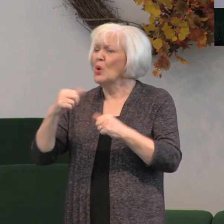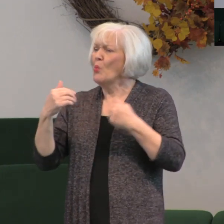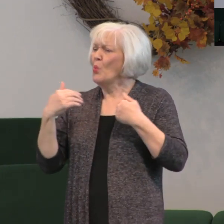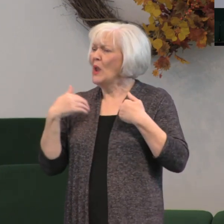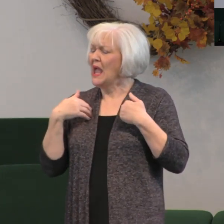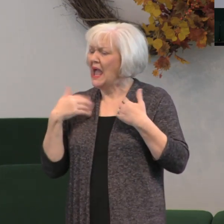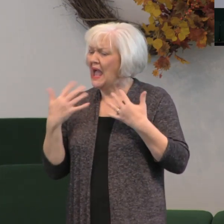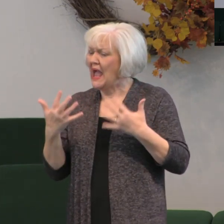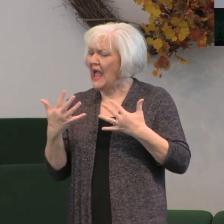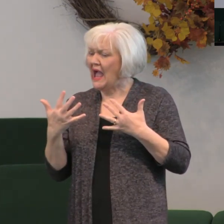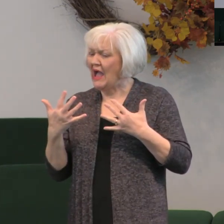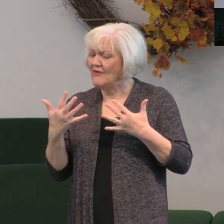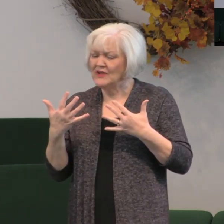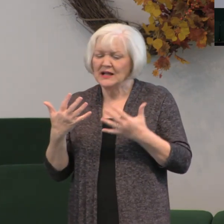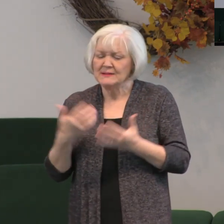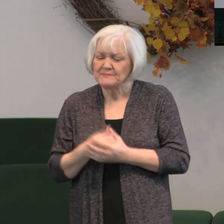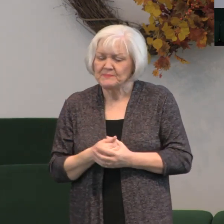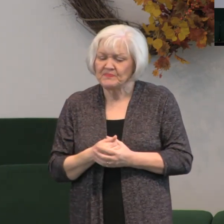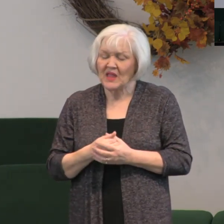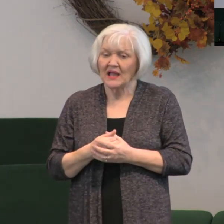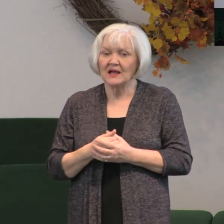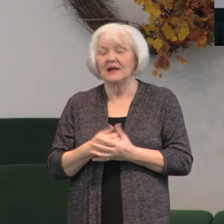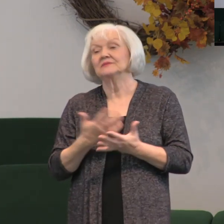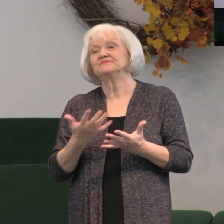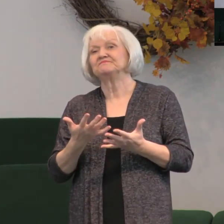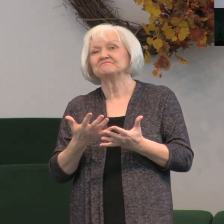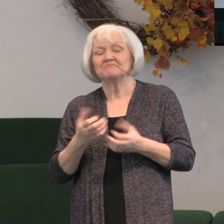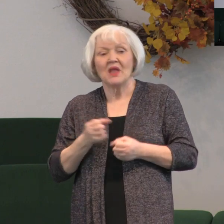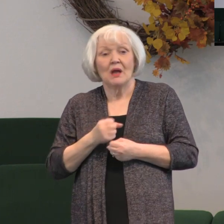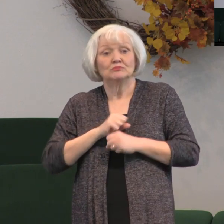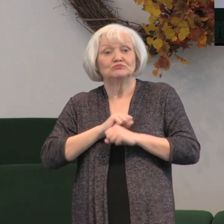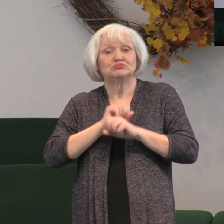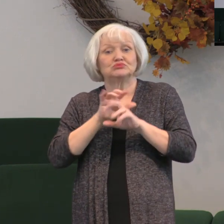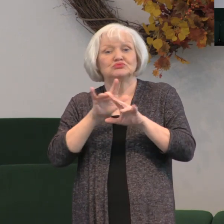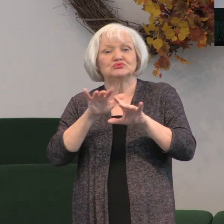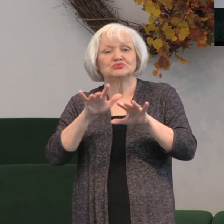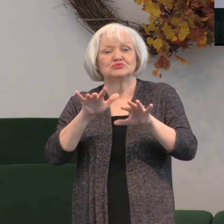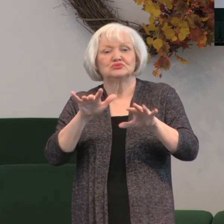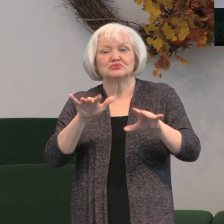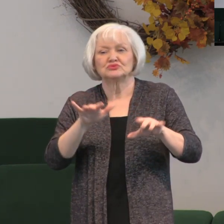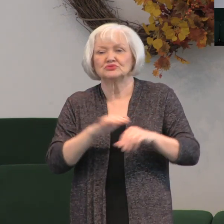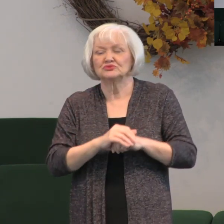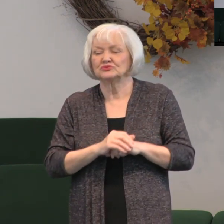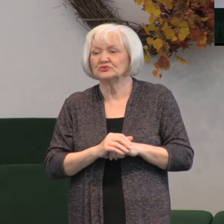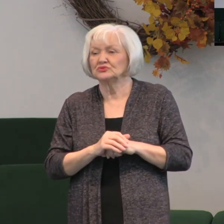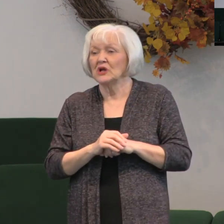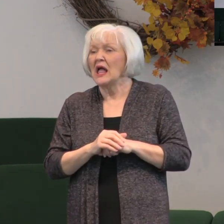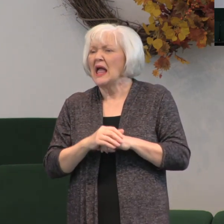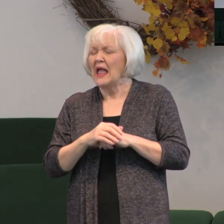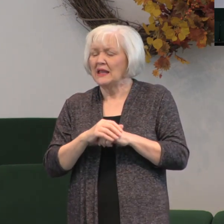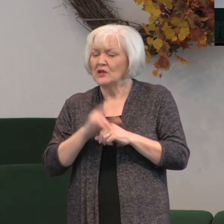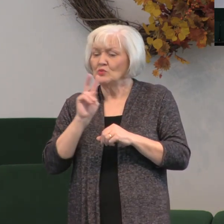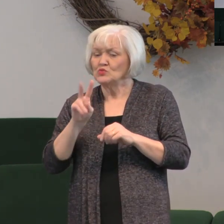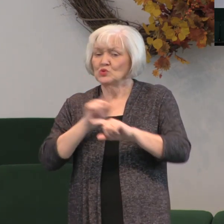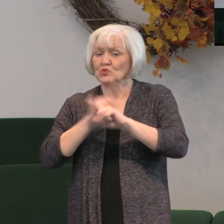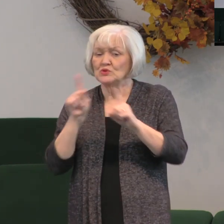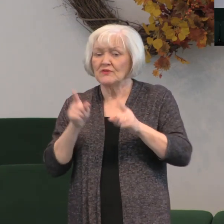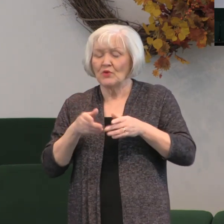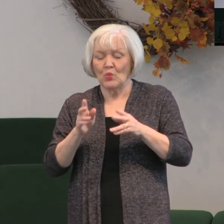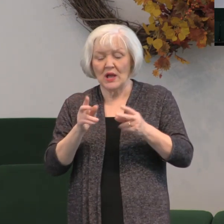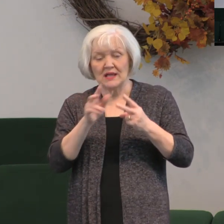come across to people and he goes to the point to say that we come across in one of two ways sometimes we